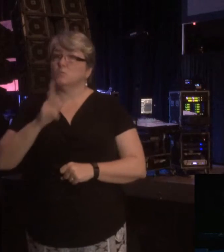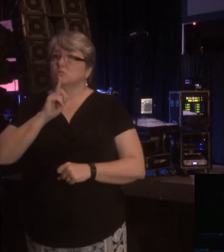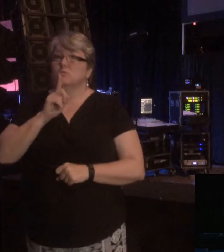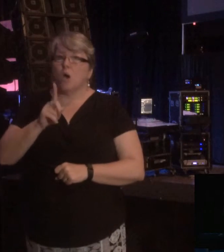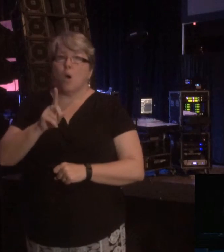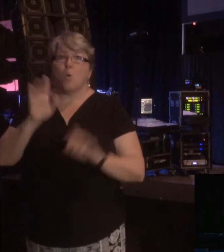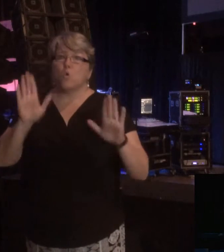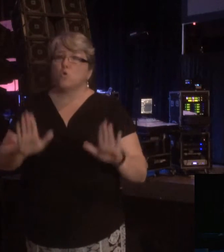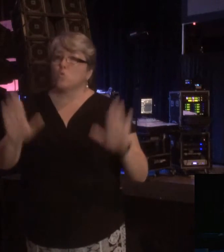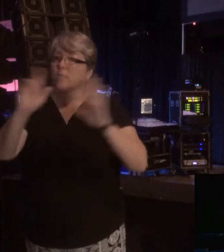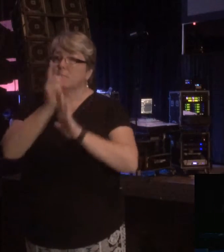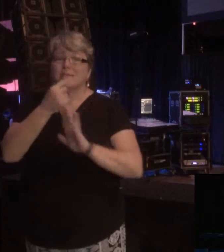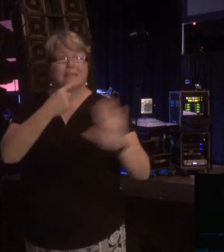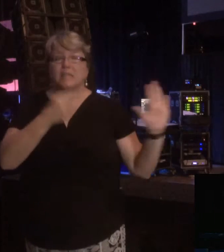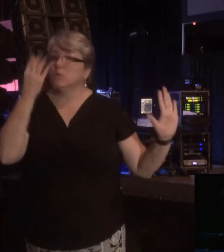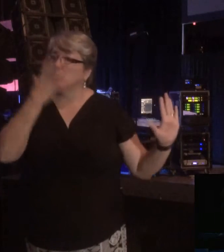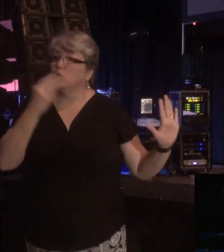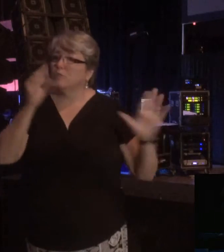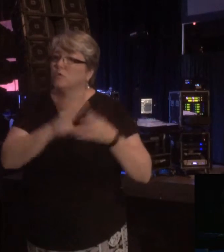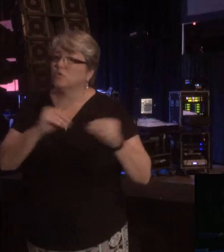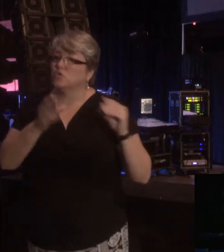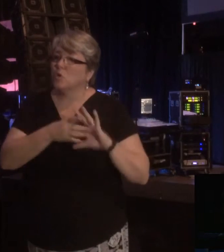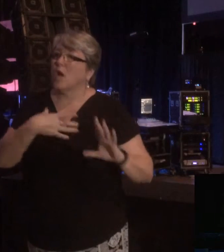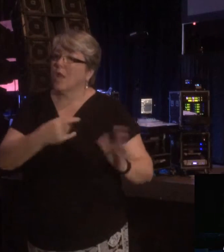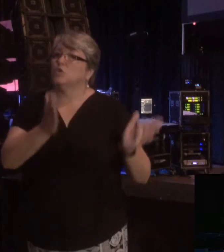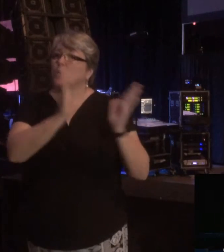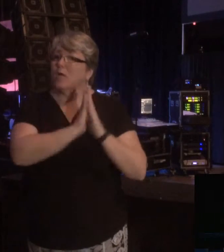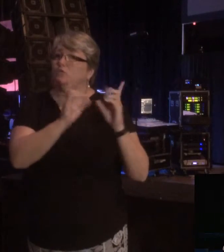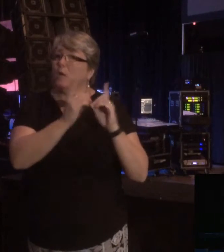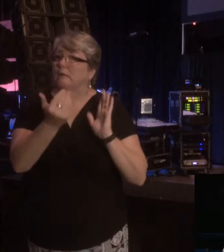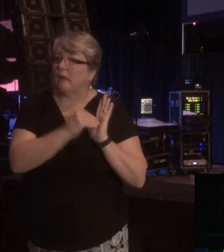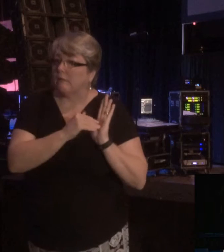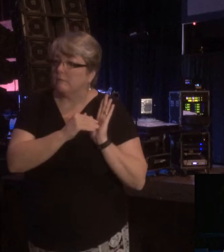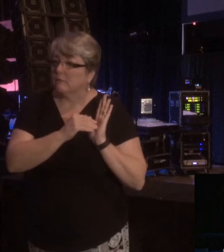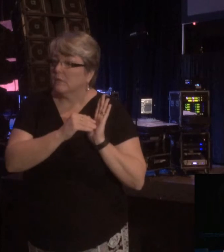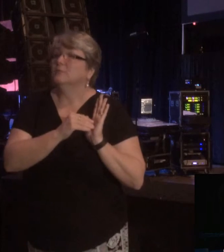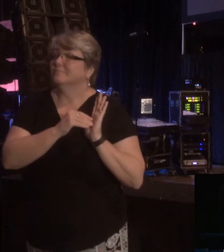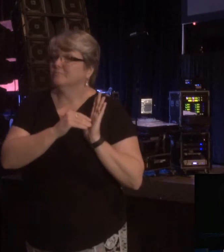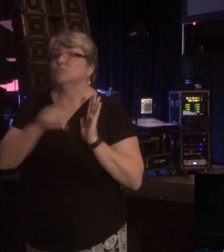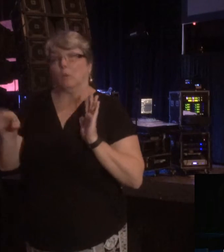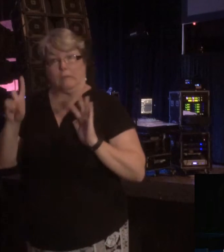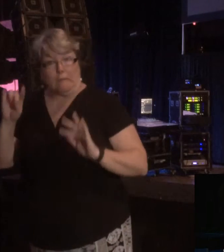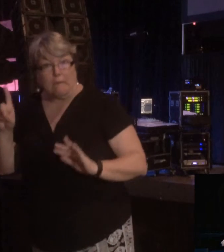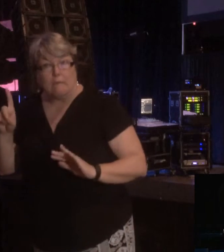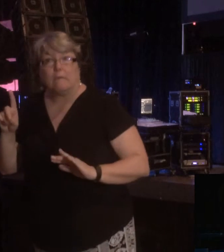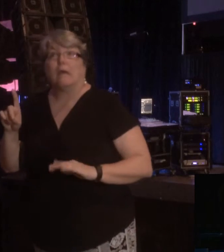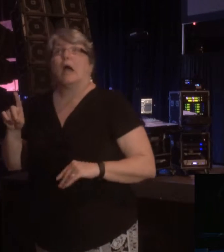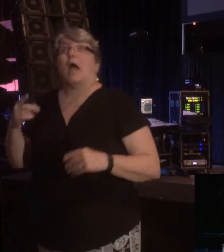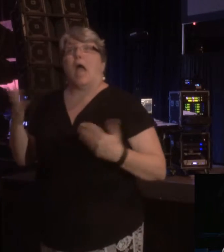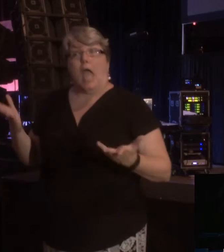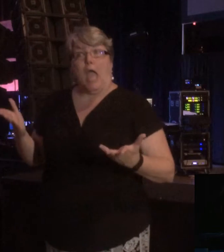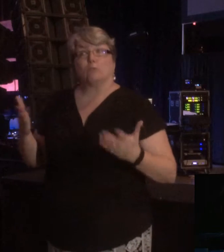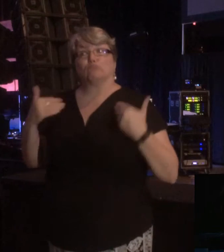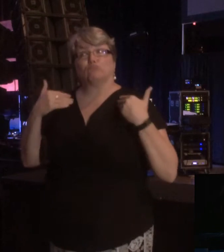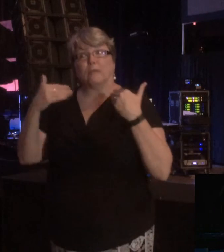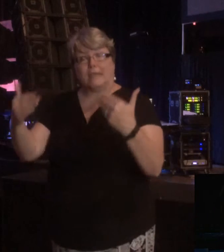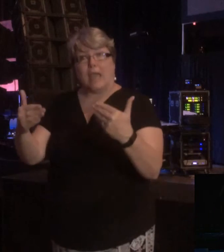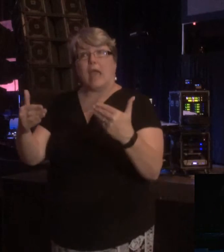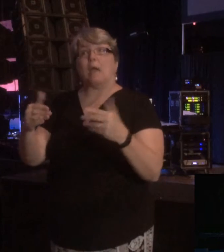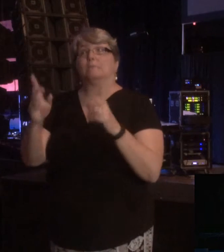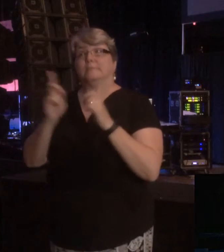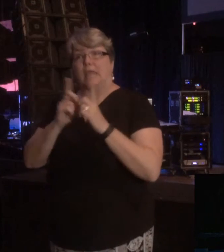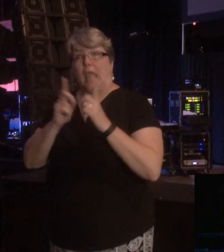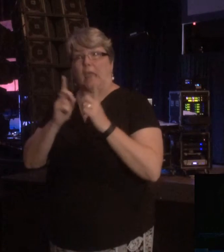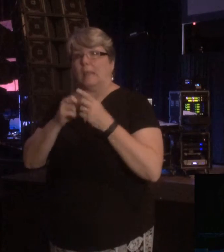anyway, so I'm tuning my guitar, and this guy walks in the room with the person who had hired us to do the band for that night to lead worship, and I see